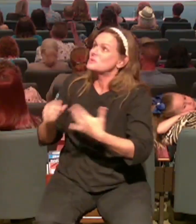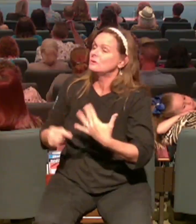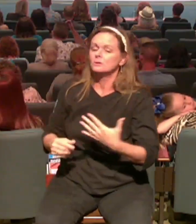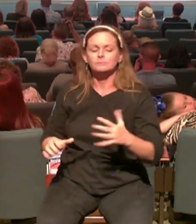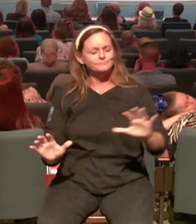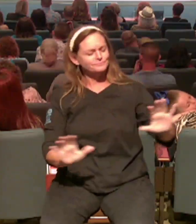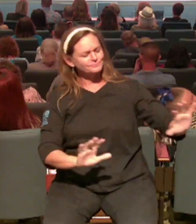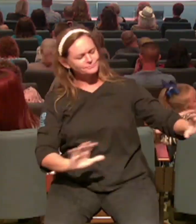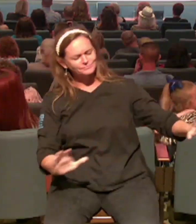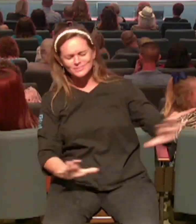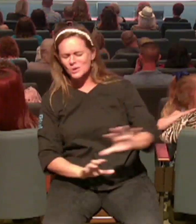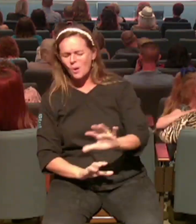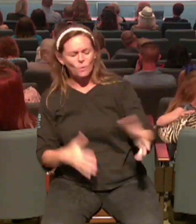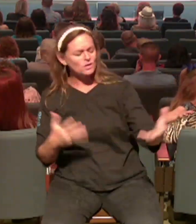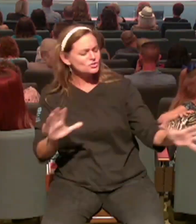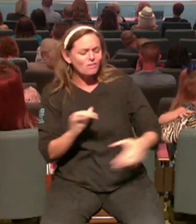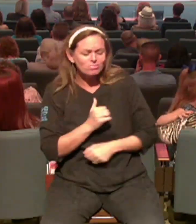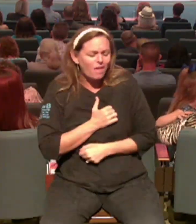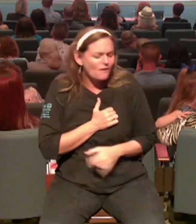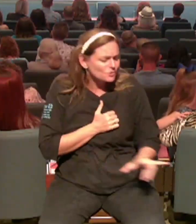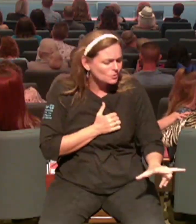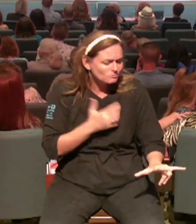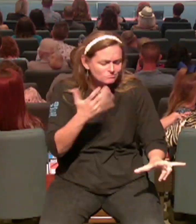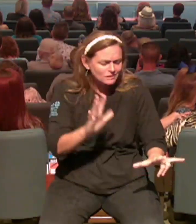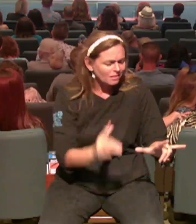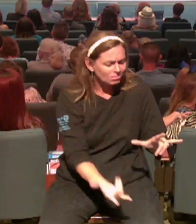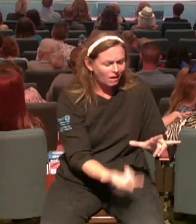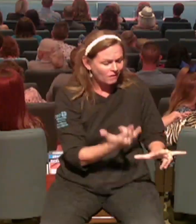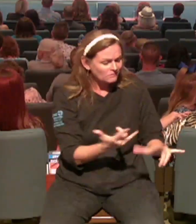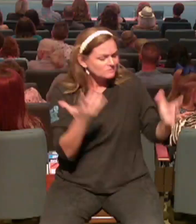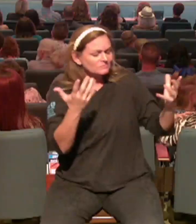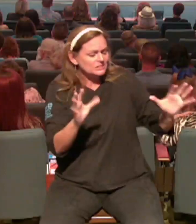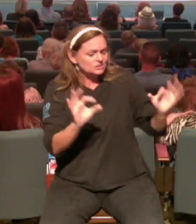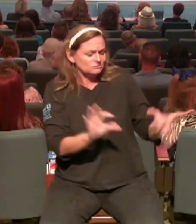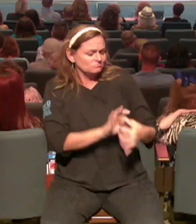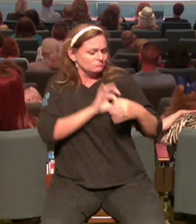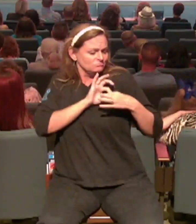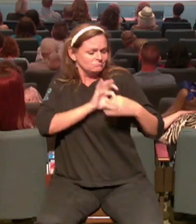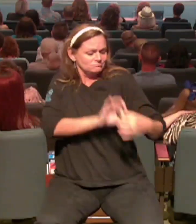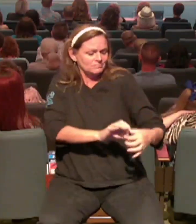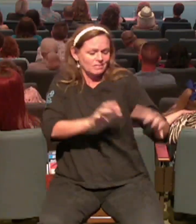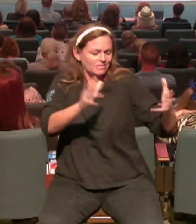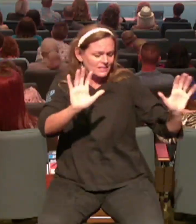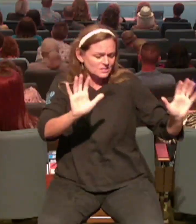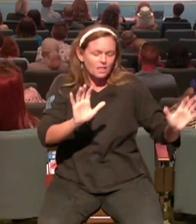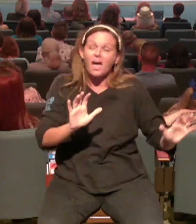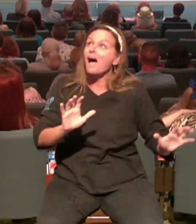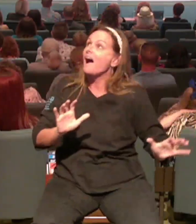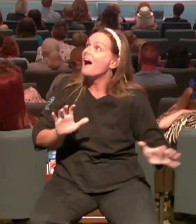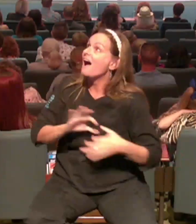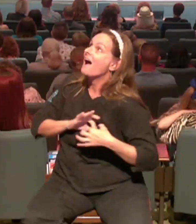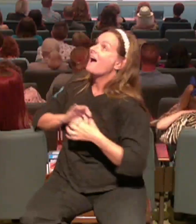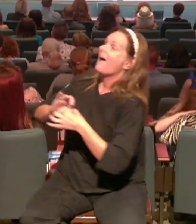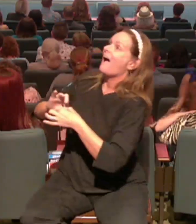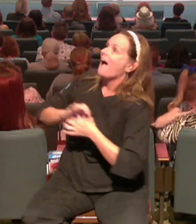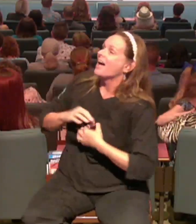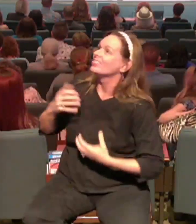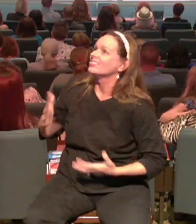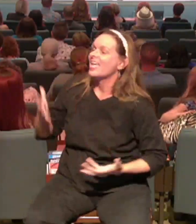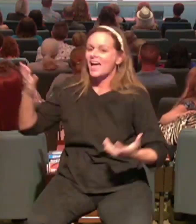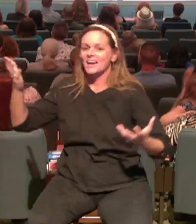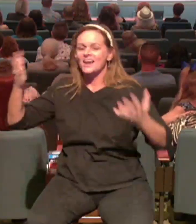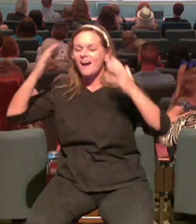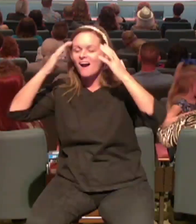God love me or somehow stay worthy of being accepted by God. And I